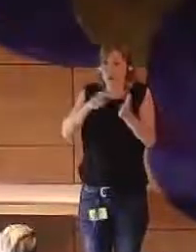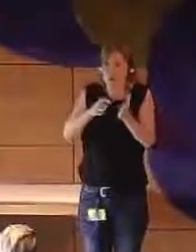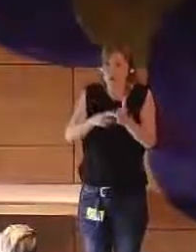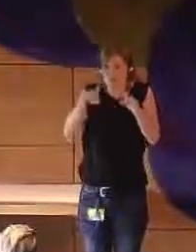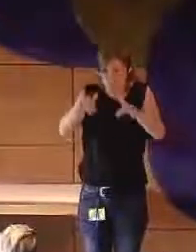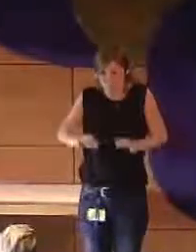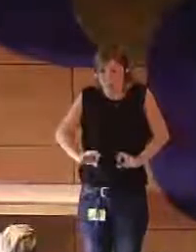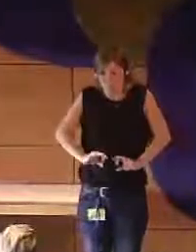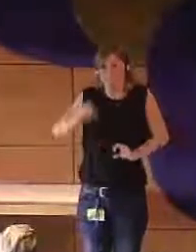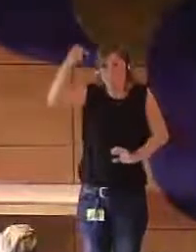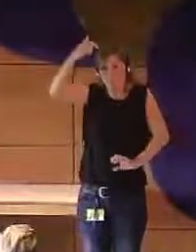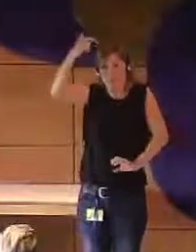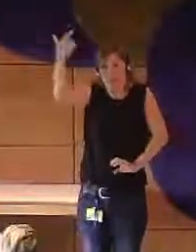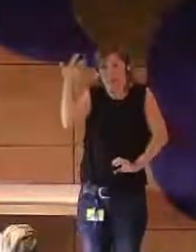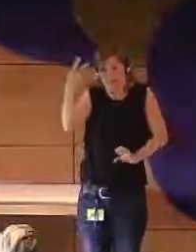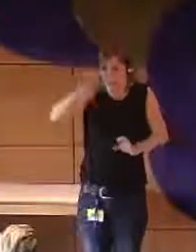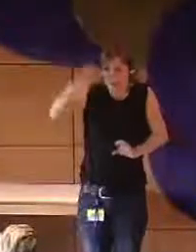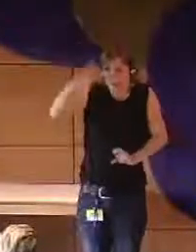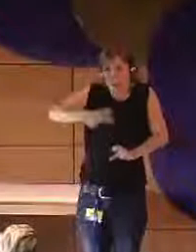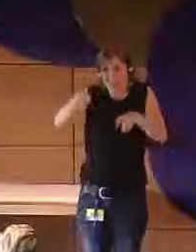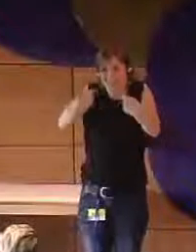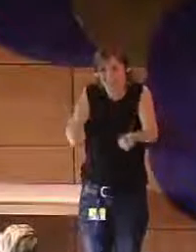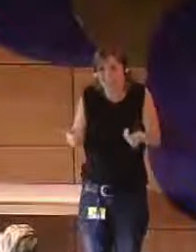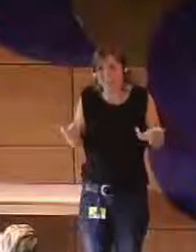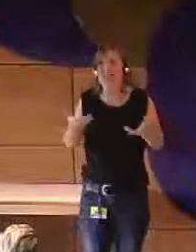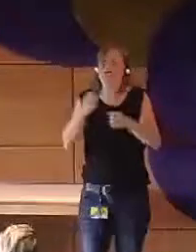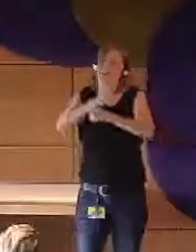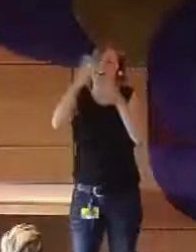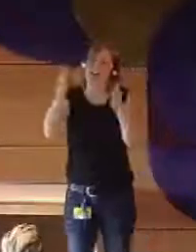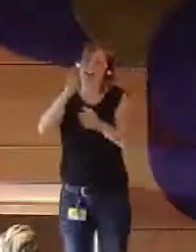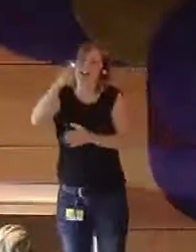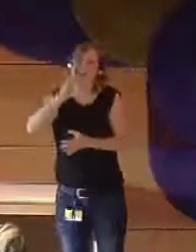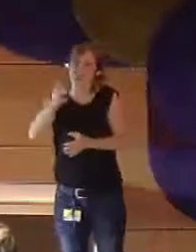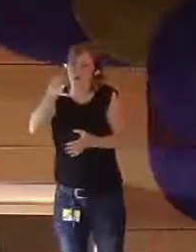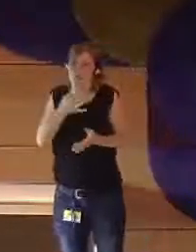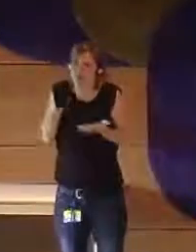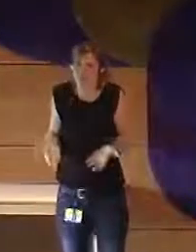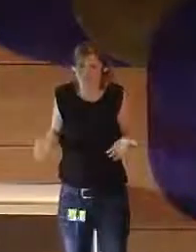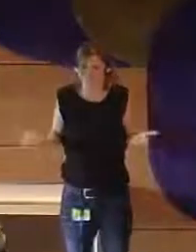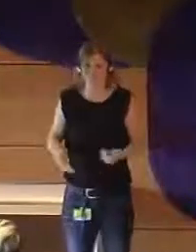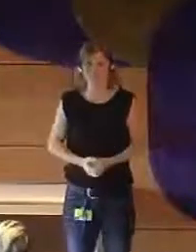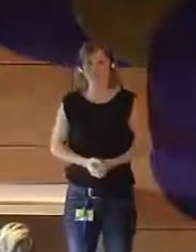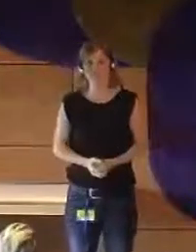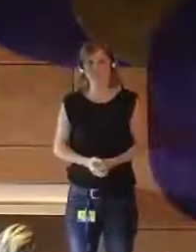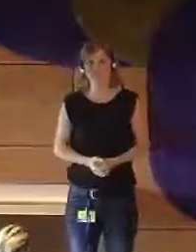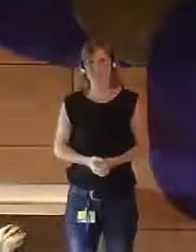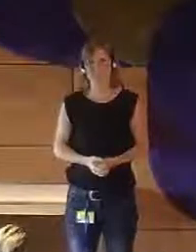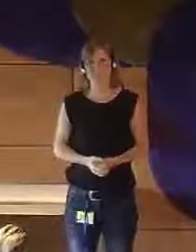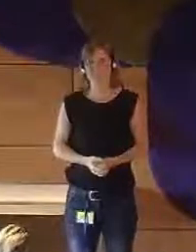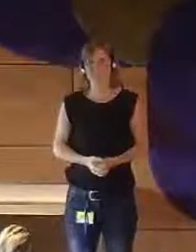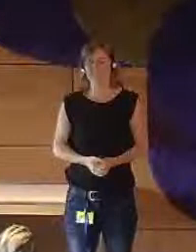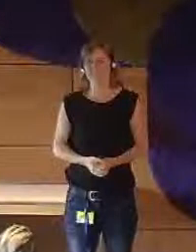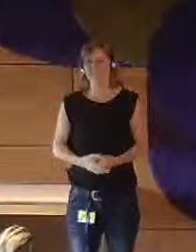Needless to say, it was a woman who made that joke, not me. So the first thing